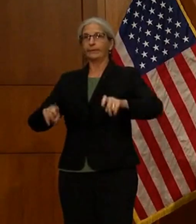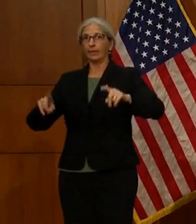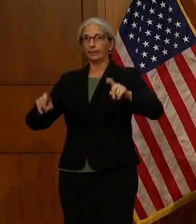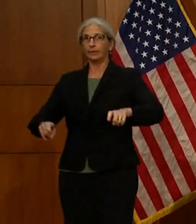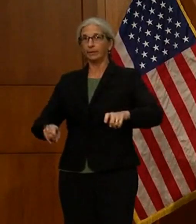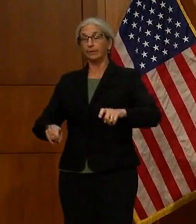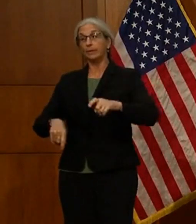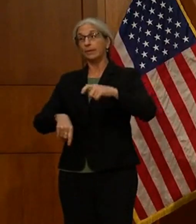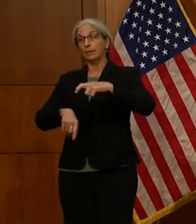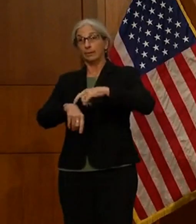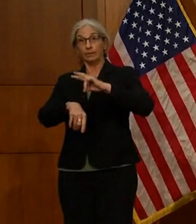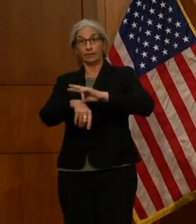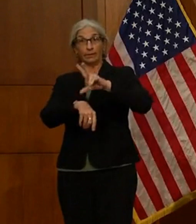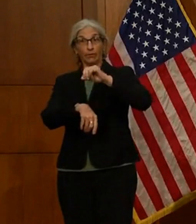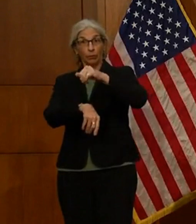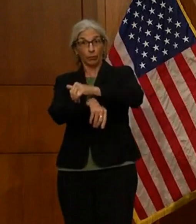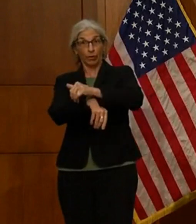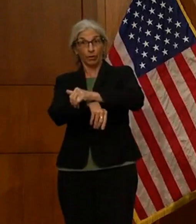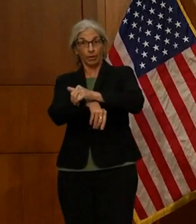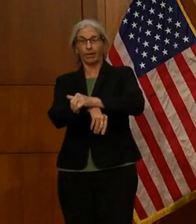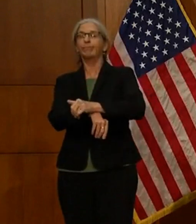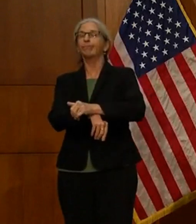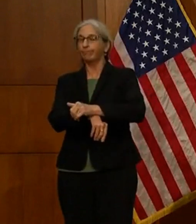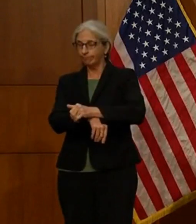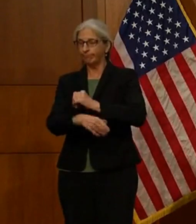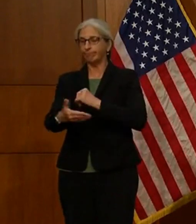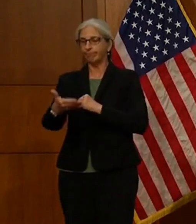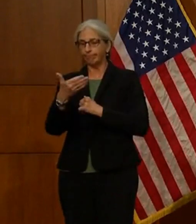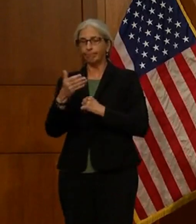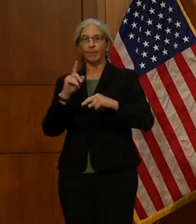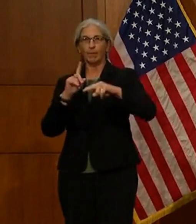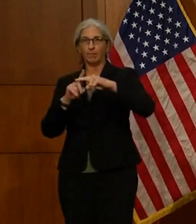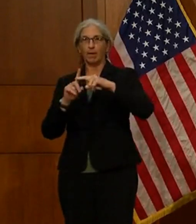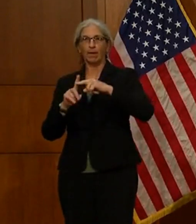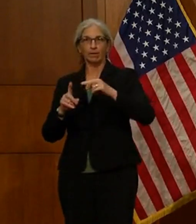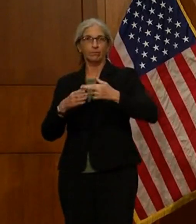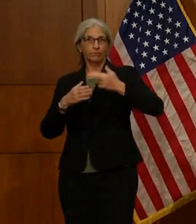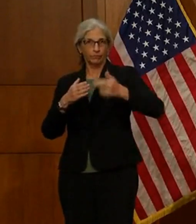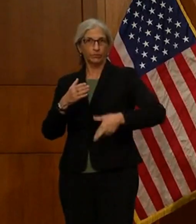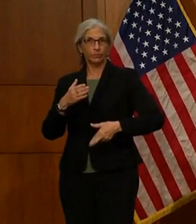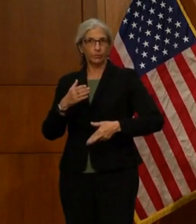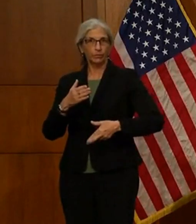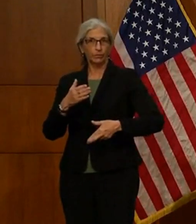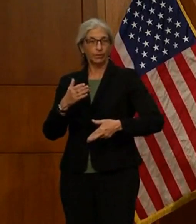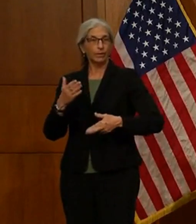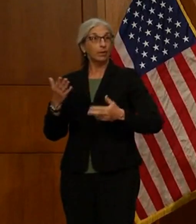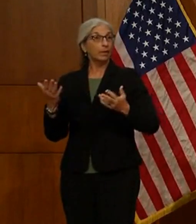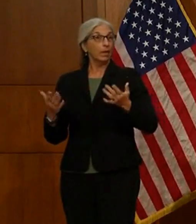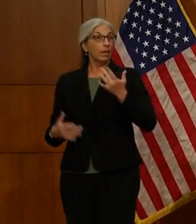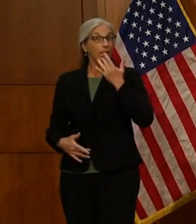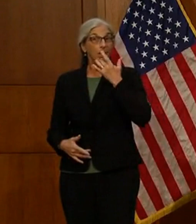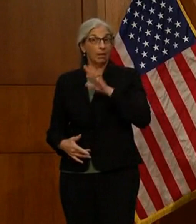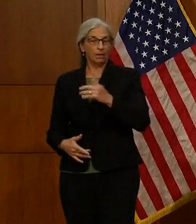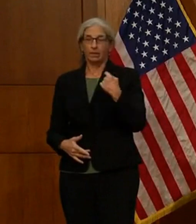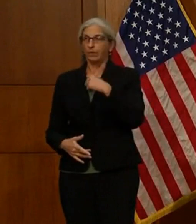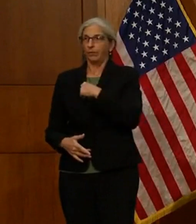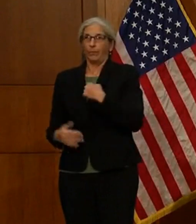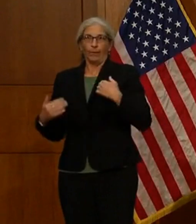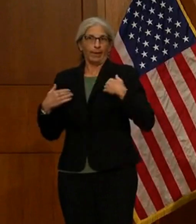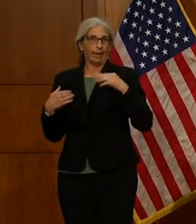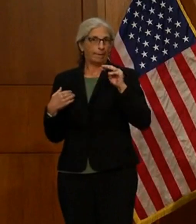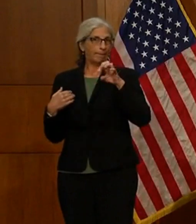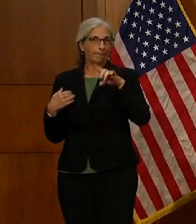that night, we were notified that we were positive. And fortunately, we've had mild